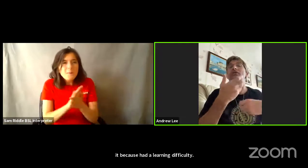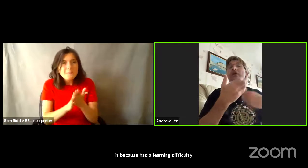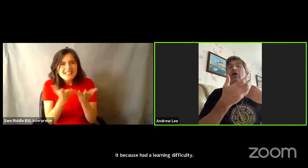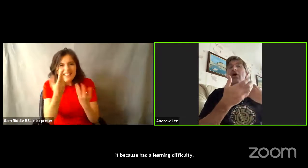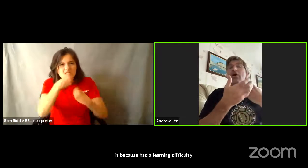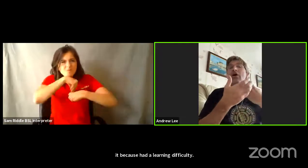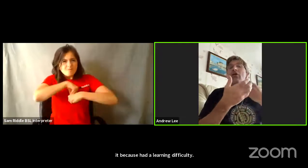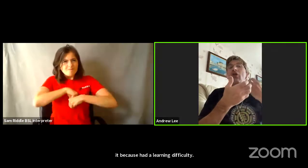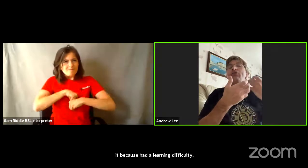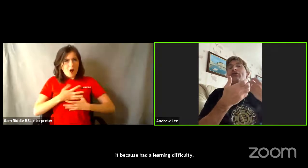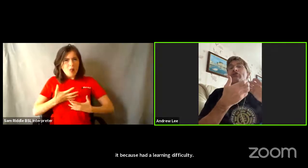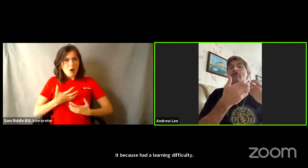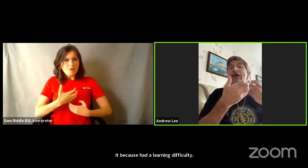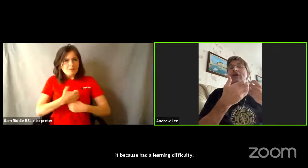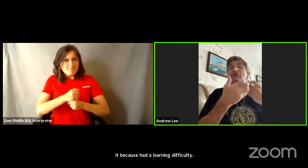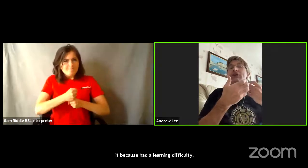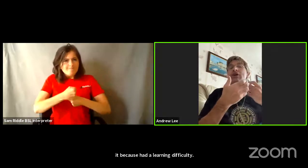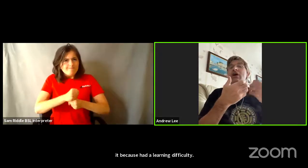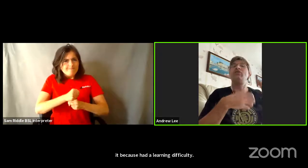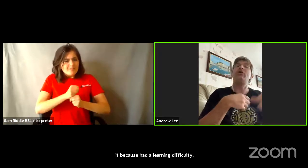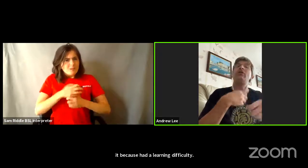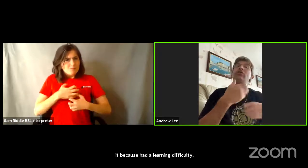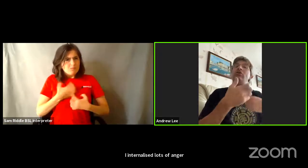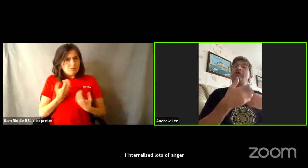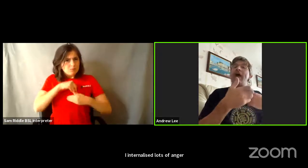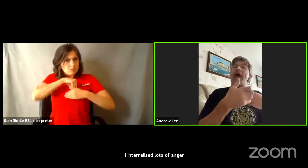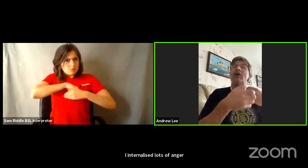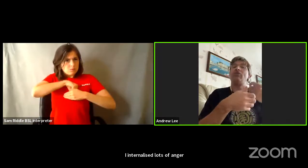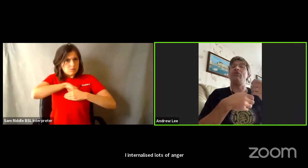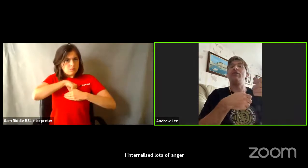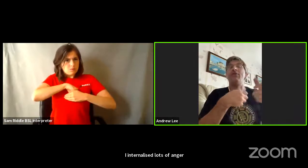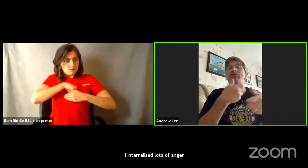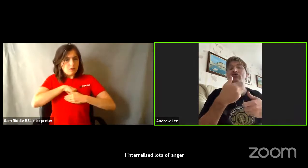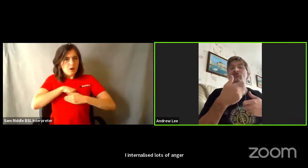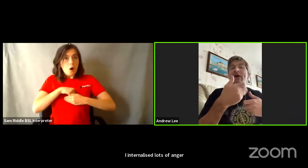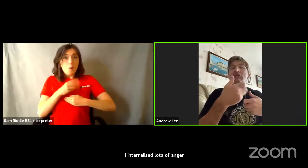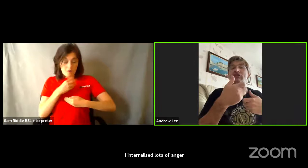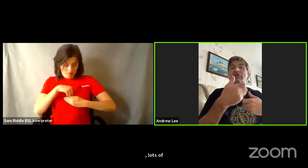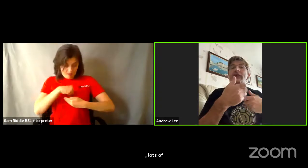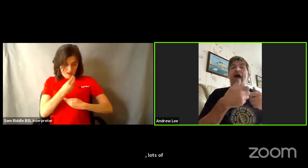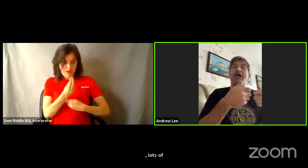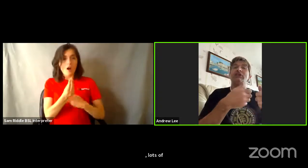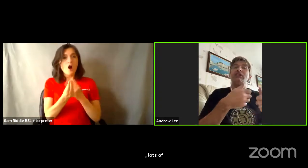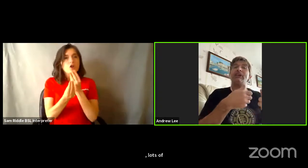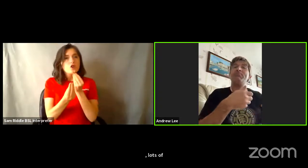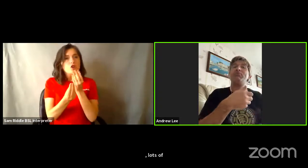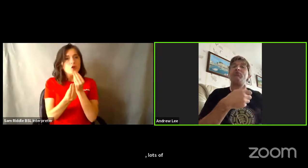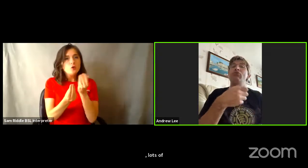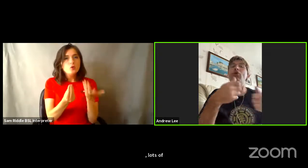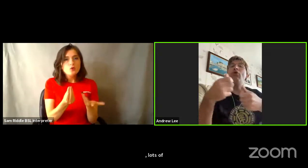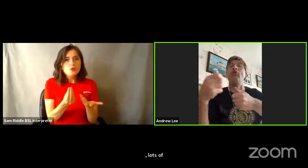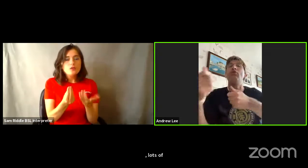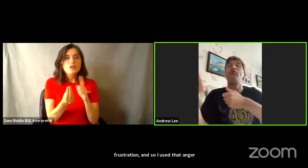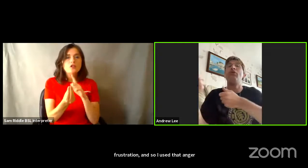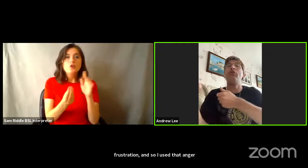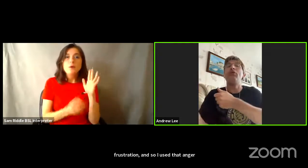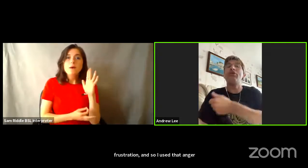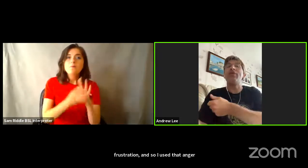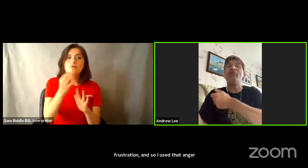lots of frustration. And so I used that anger and that frustration to actually